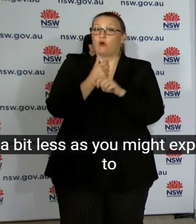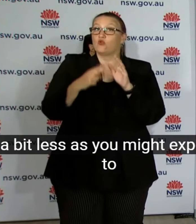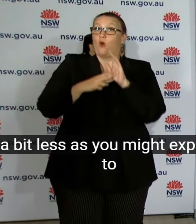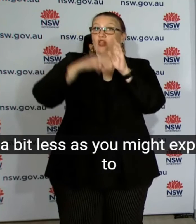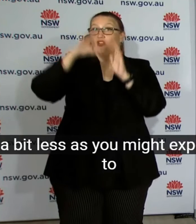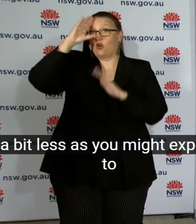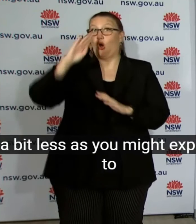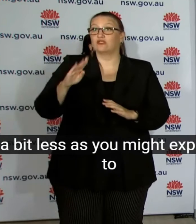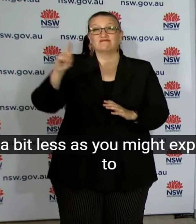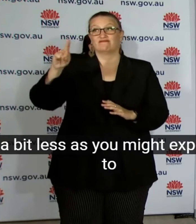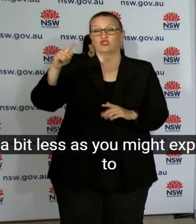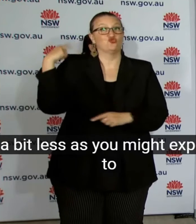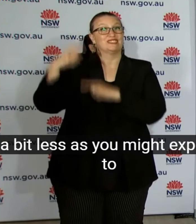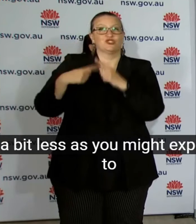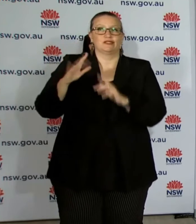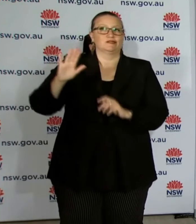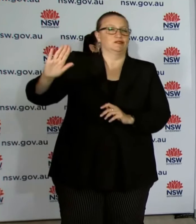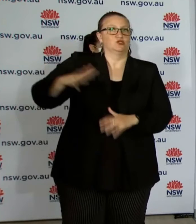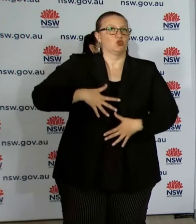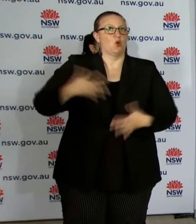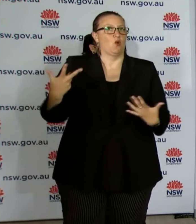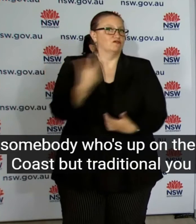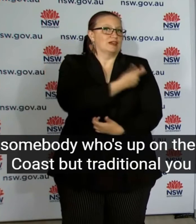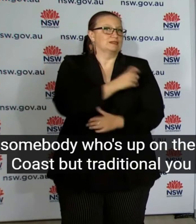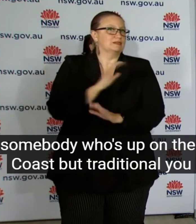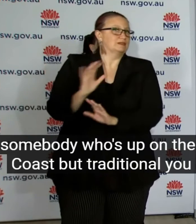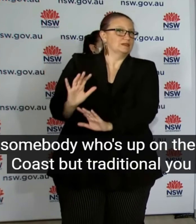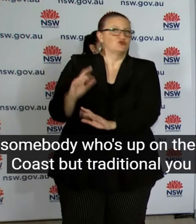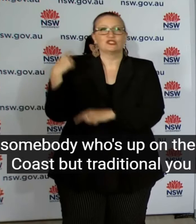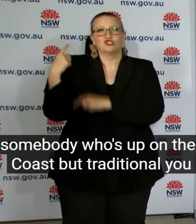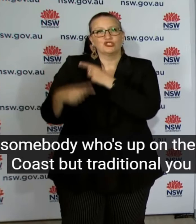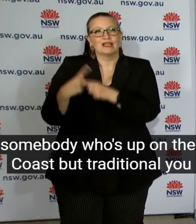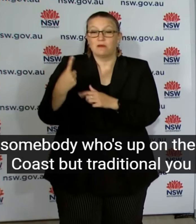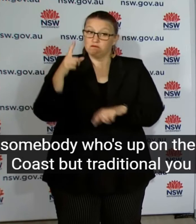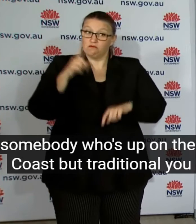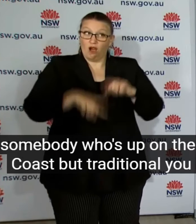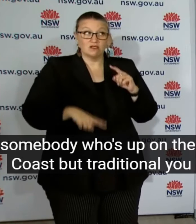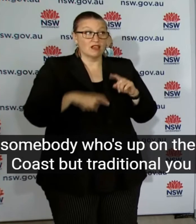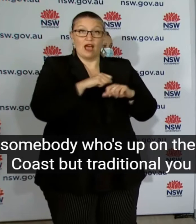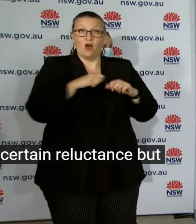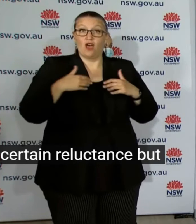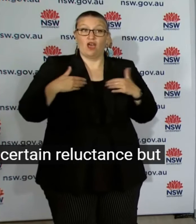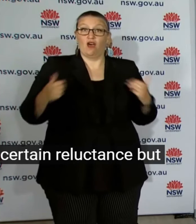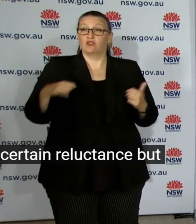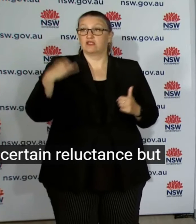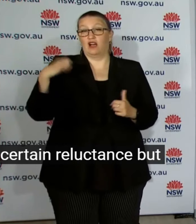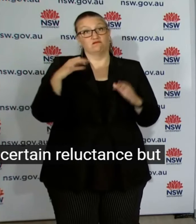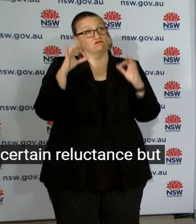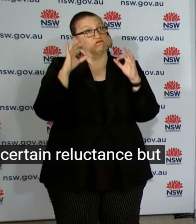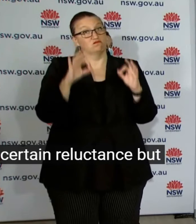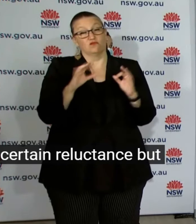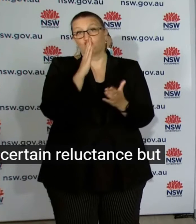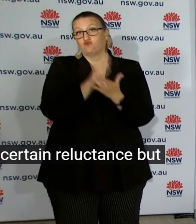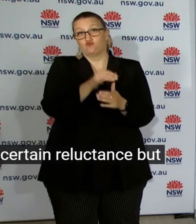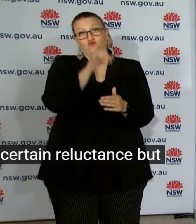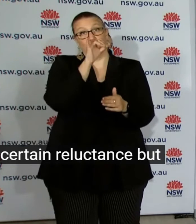that traditionally have certain reluctance. But generally, I think the health staff are doing a really good job. I mean, I'll rephrase that, the health